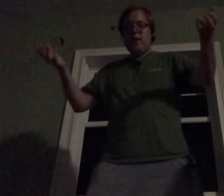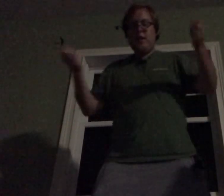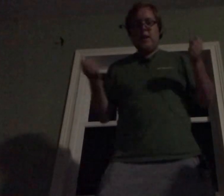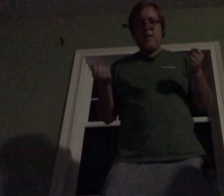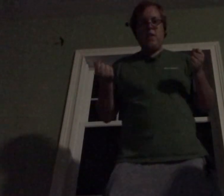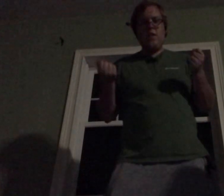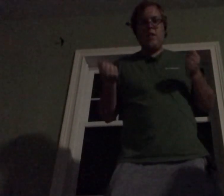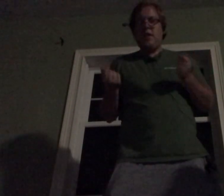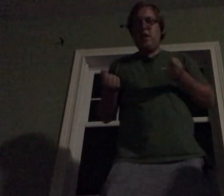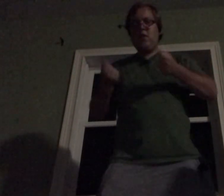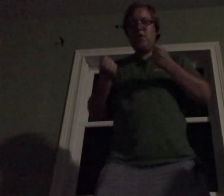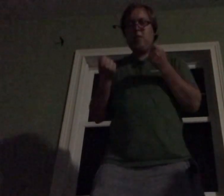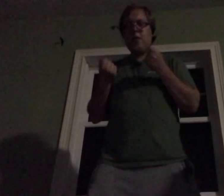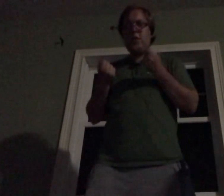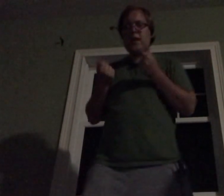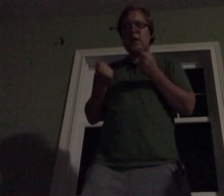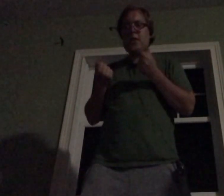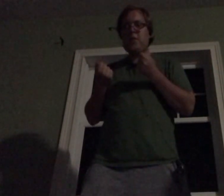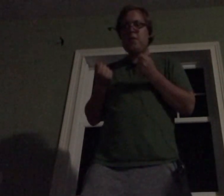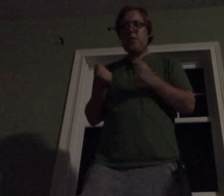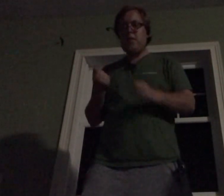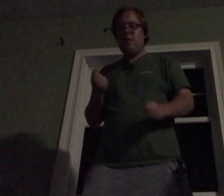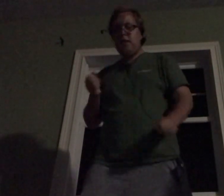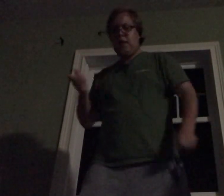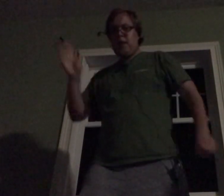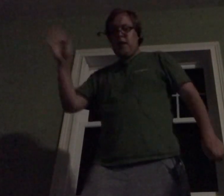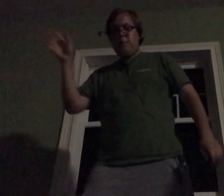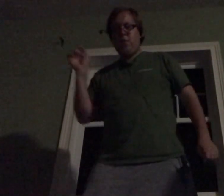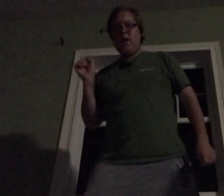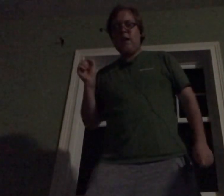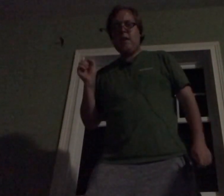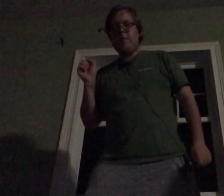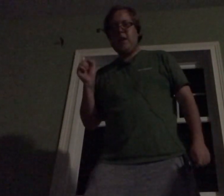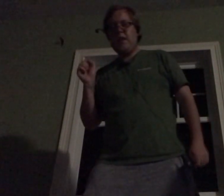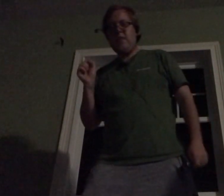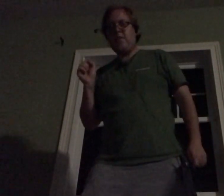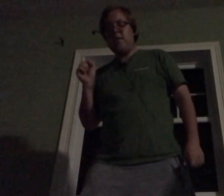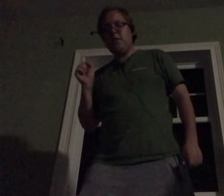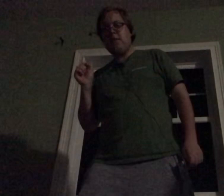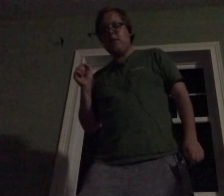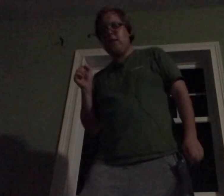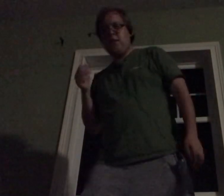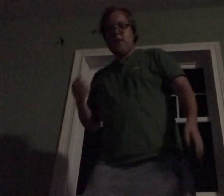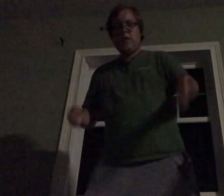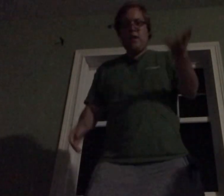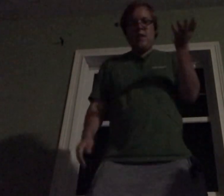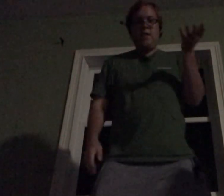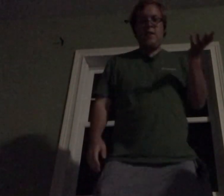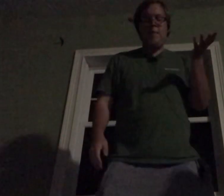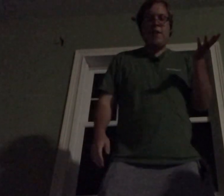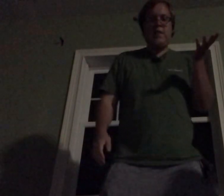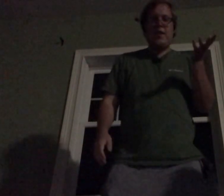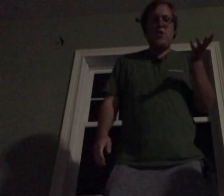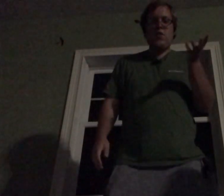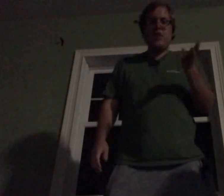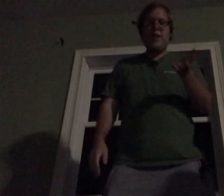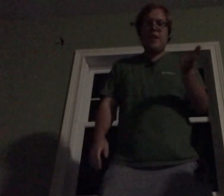end, it'll all work out. I promise. I see potential in